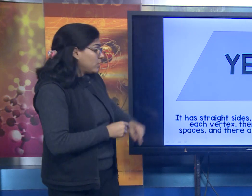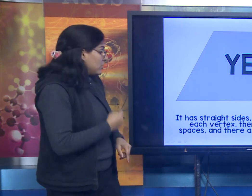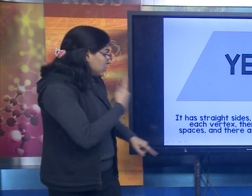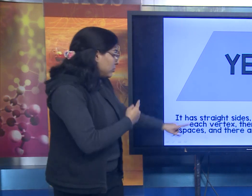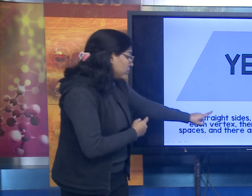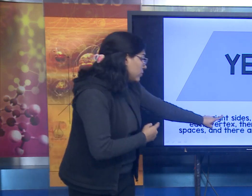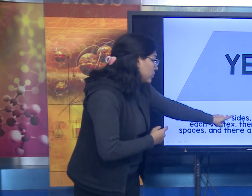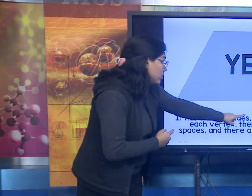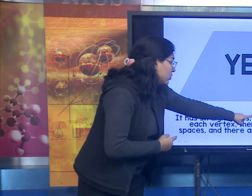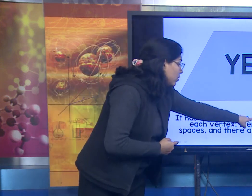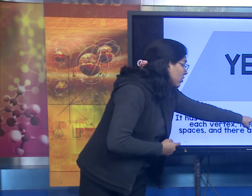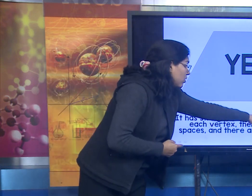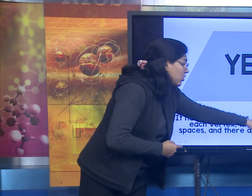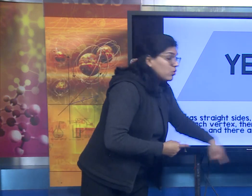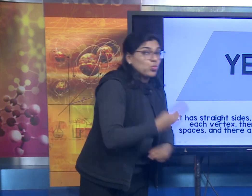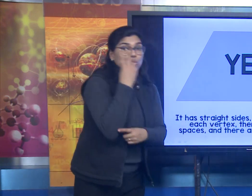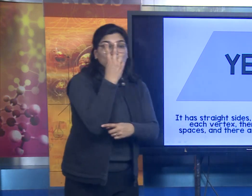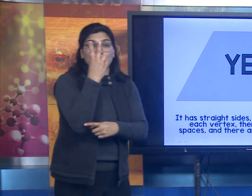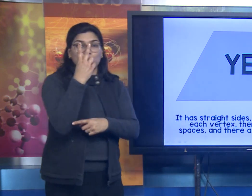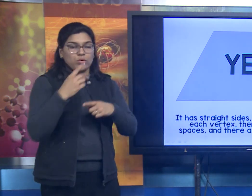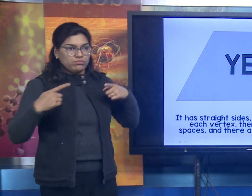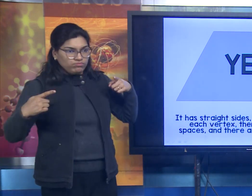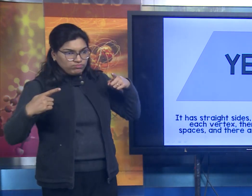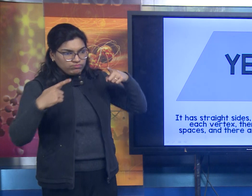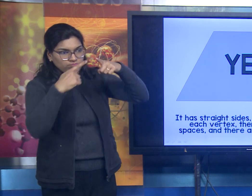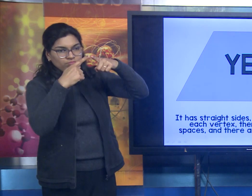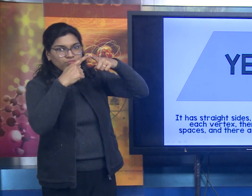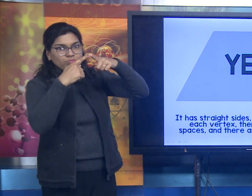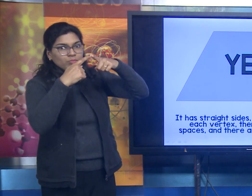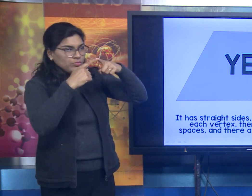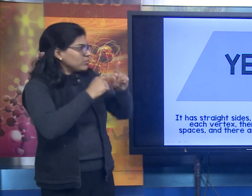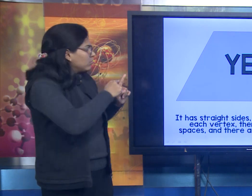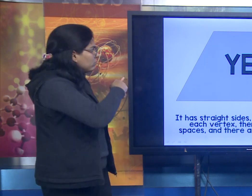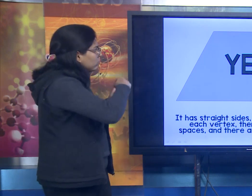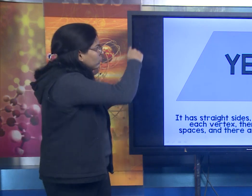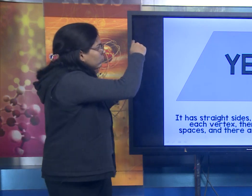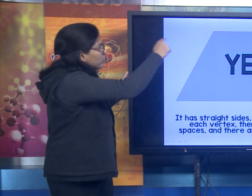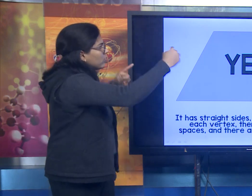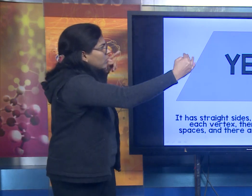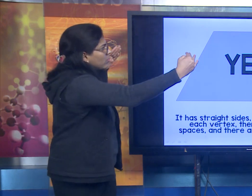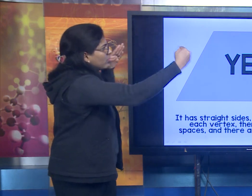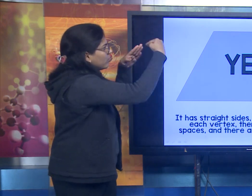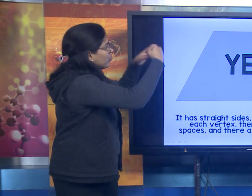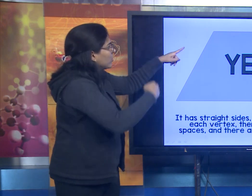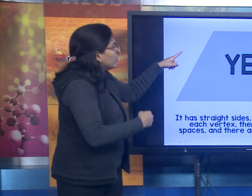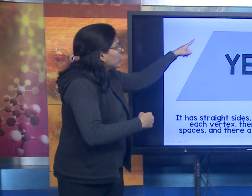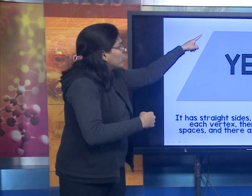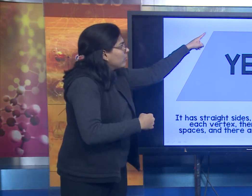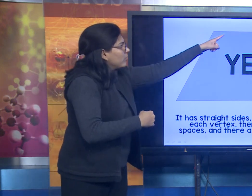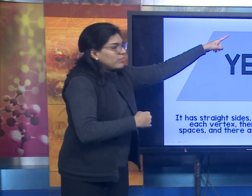line and two edges. See, two edges meet. So we can